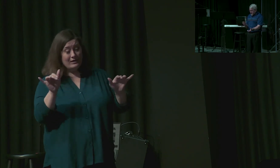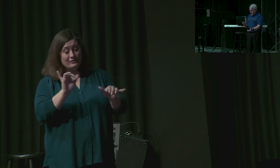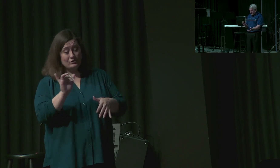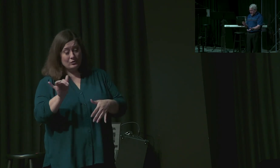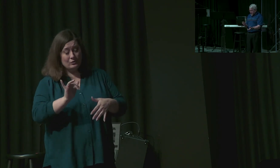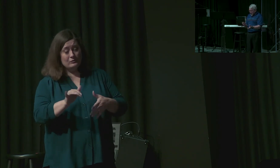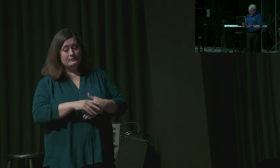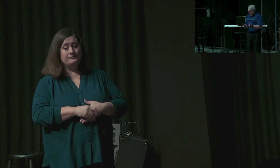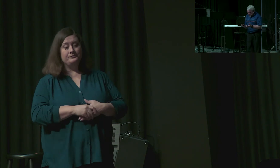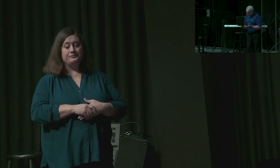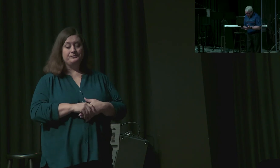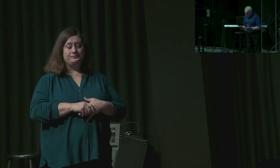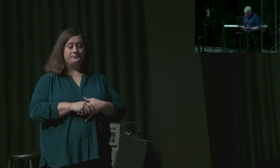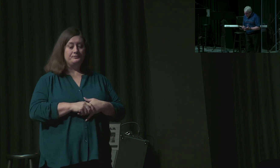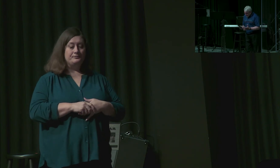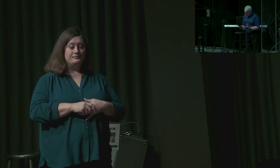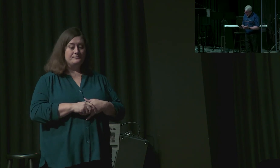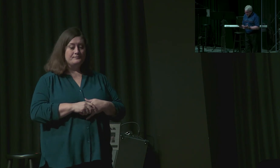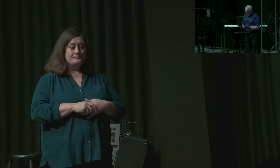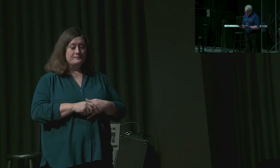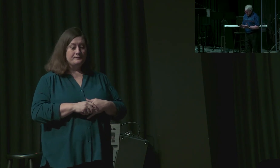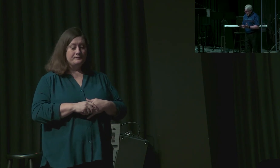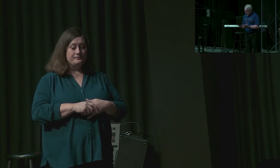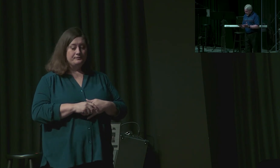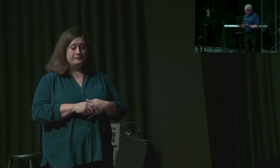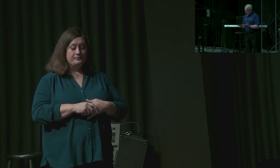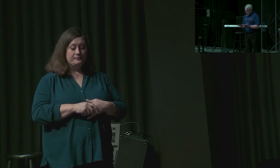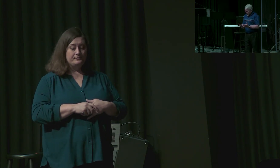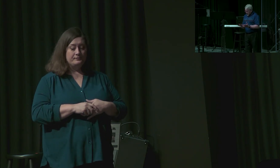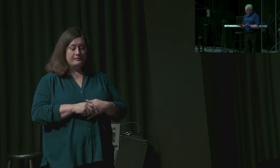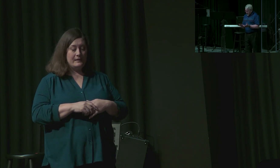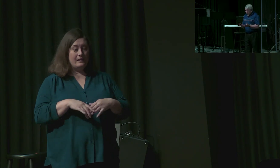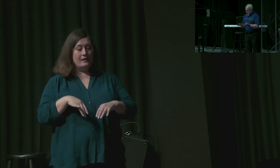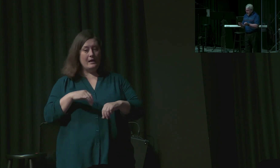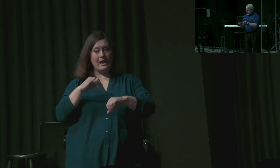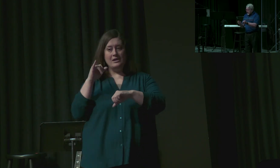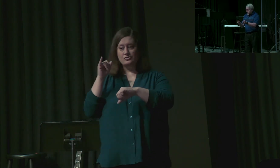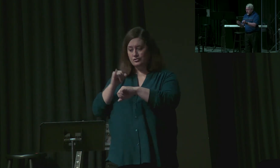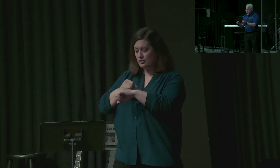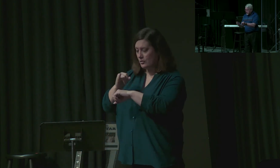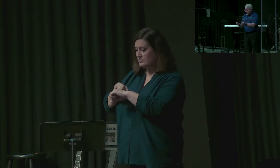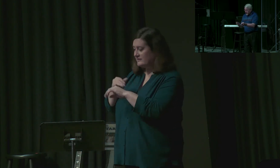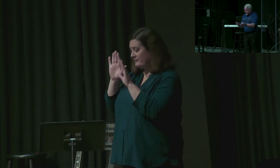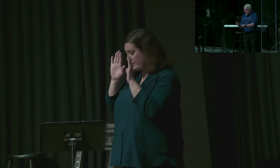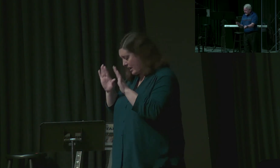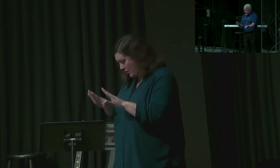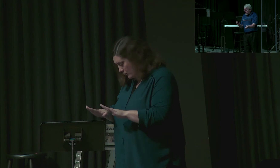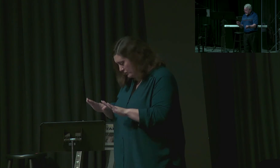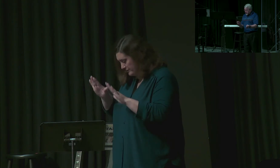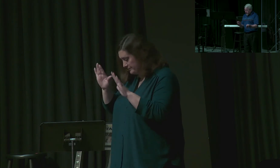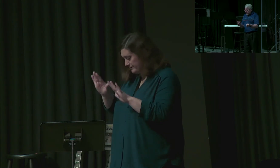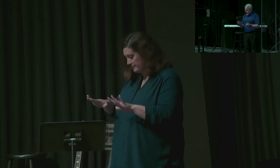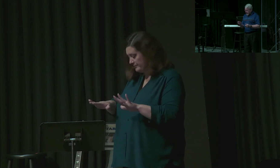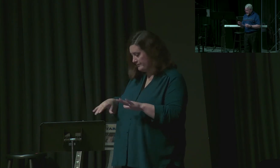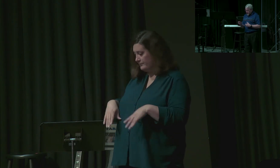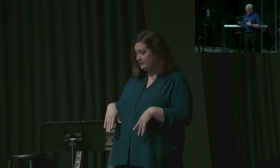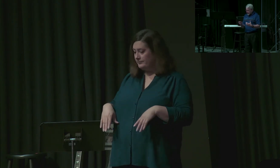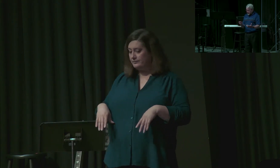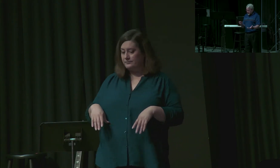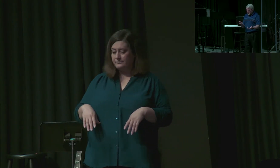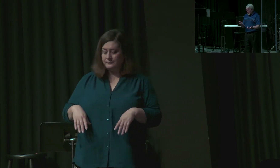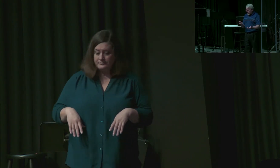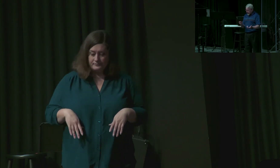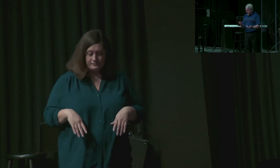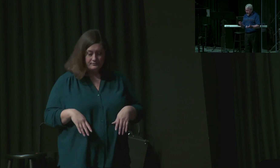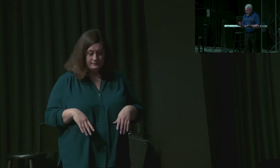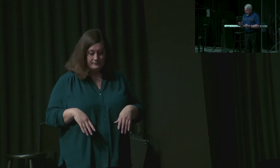his knees, and he bowed himself with his face to the earth. And Joseph took them both, Ephraim on the right hand toward